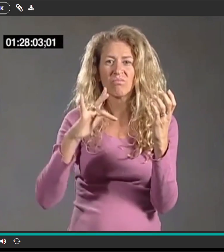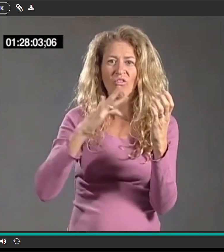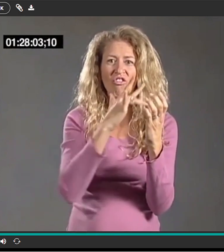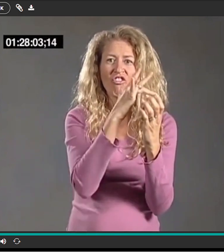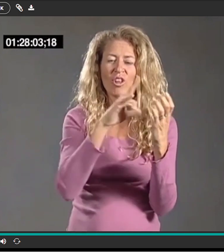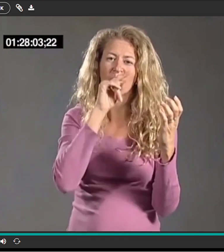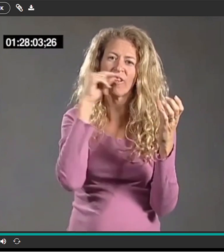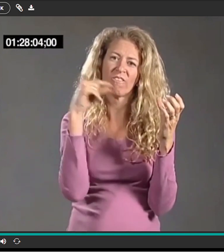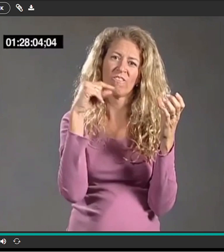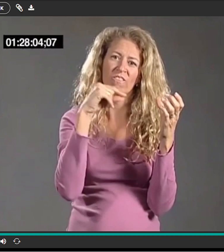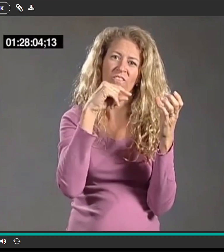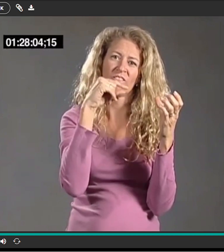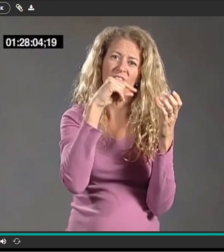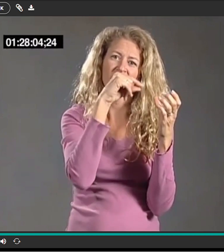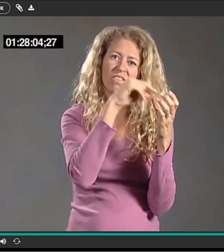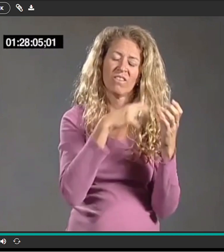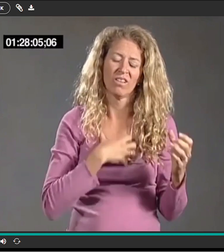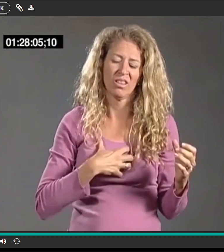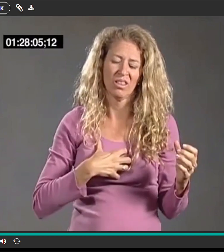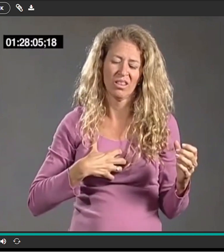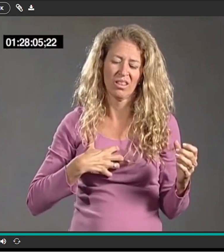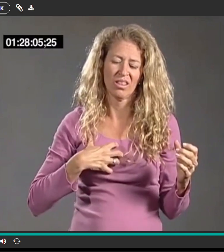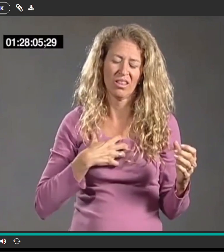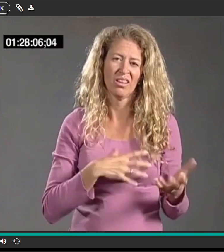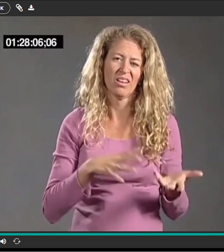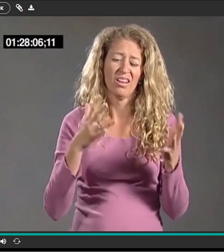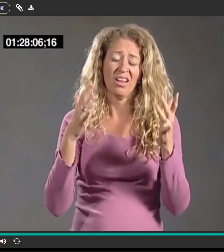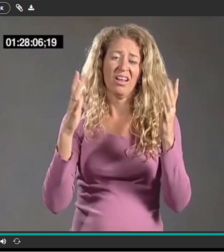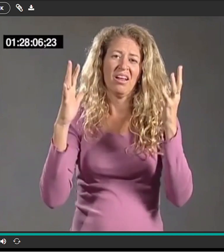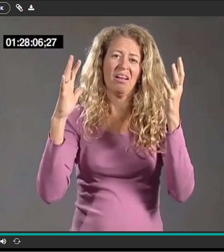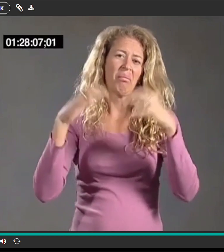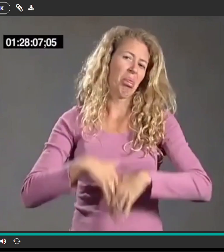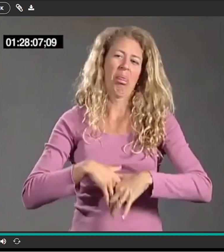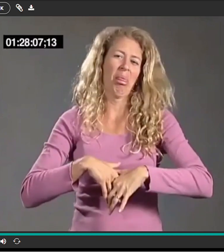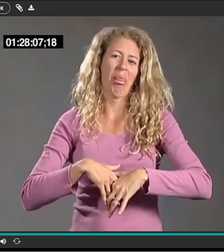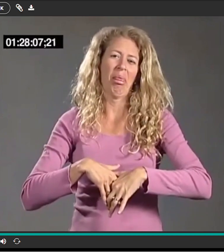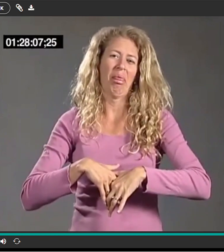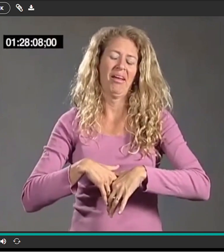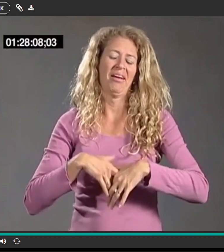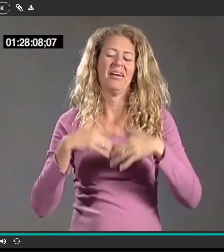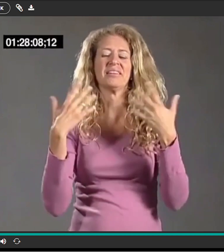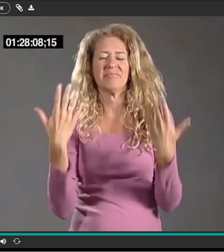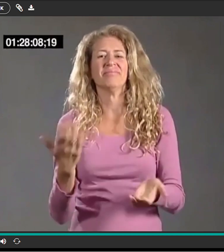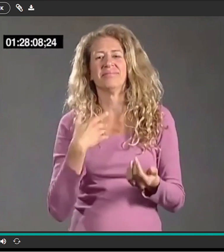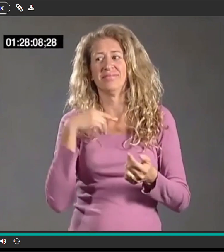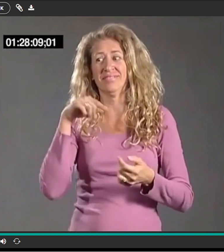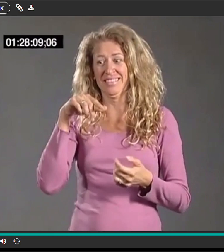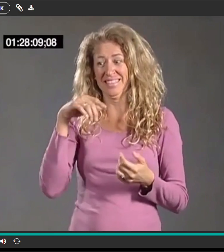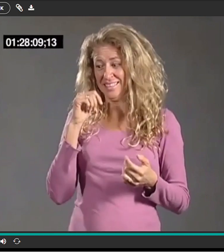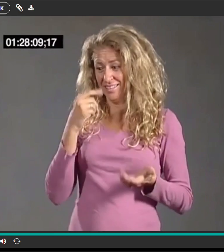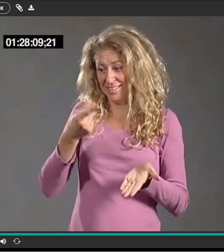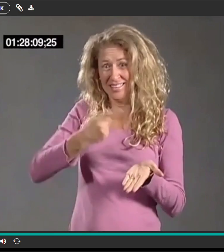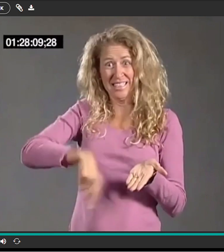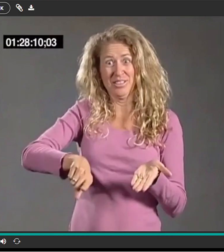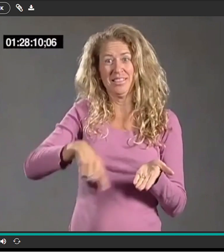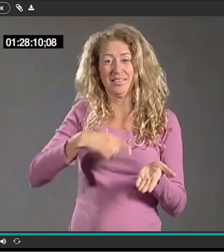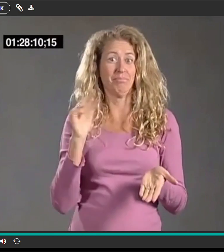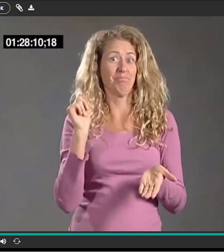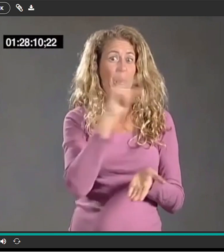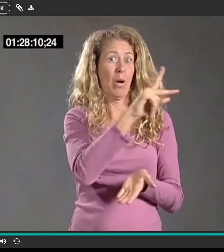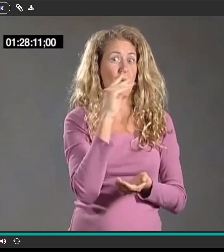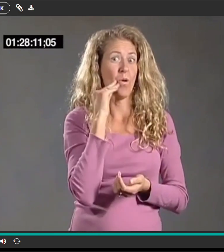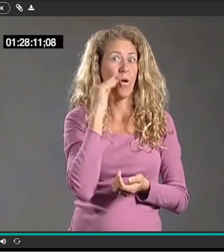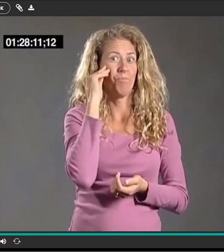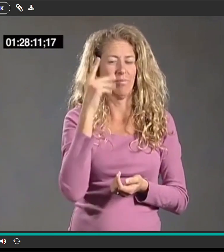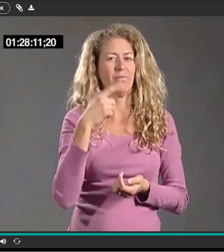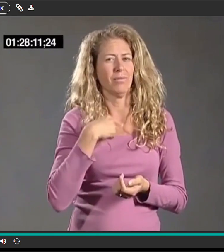grew, and it looked like we had some squash on the vines, but when you picked it up, the birds had pecked through it all the way, so